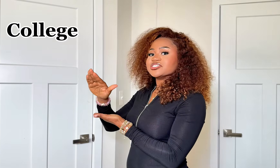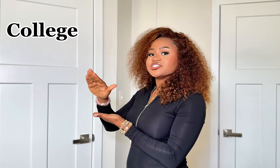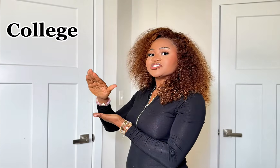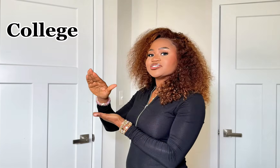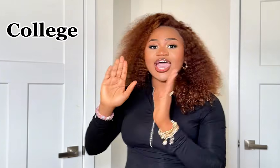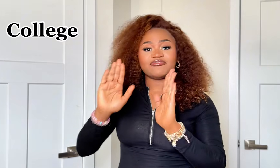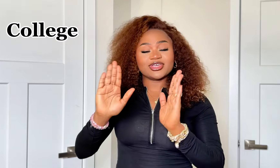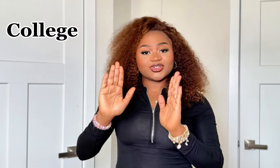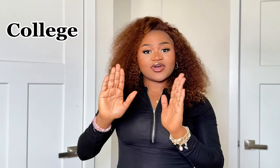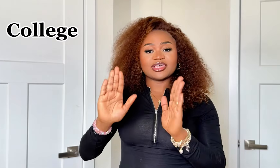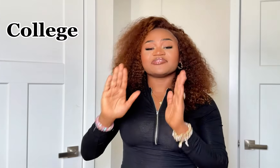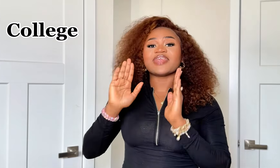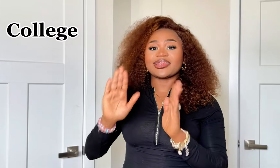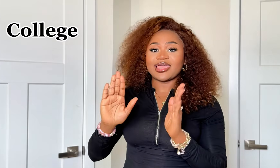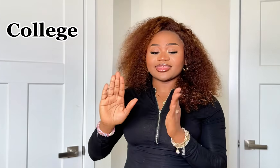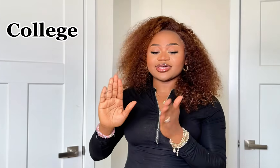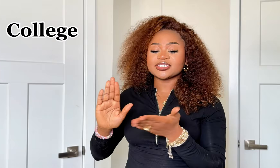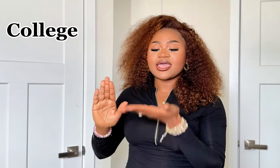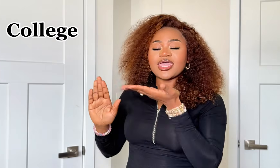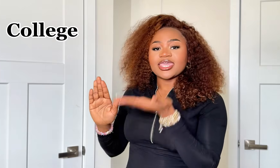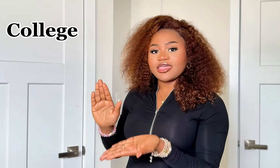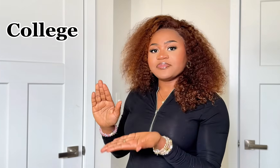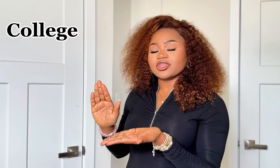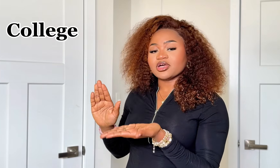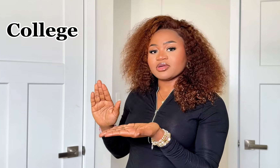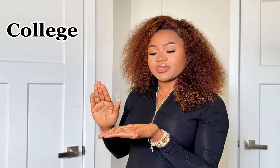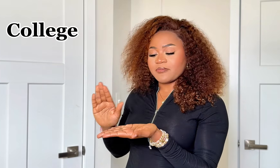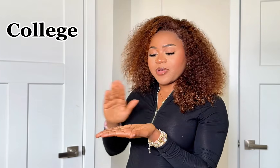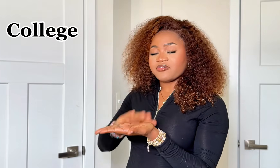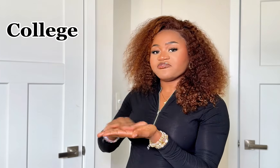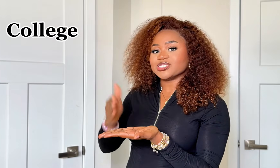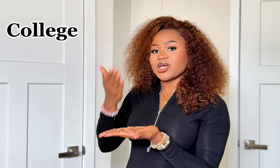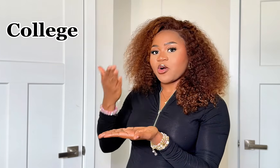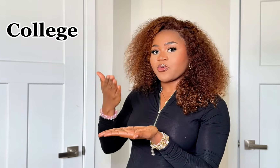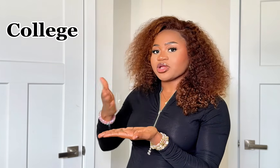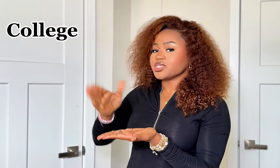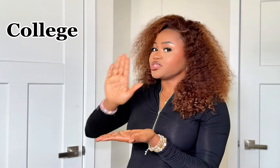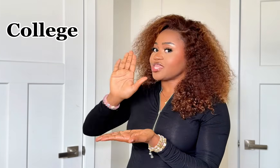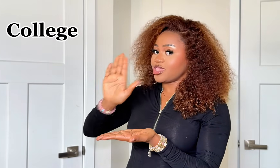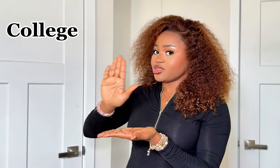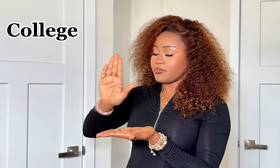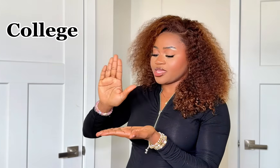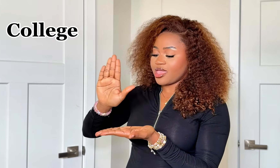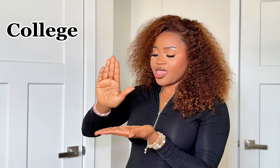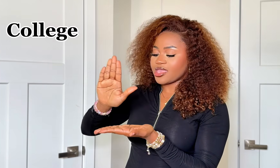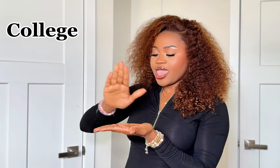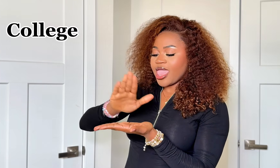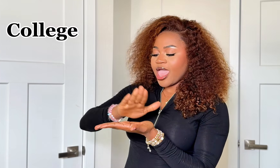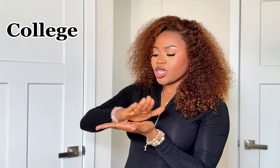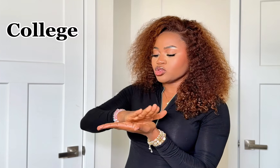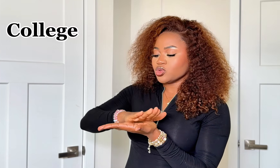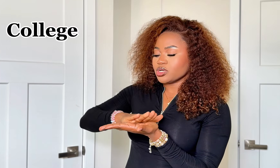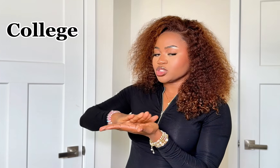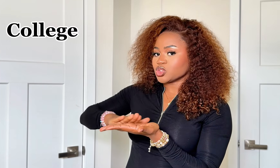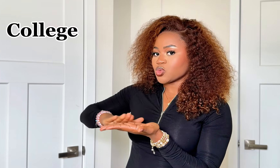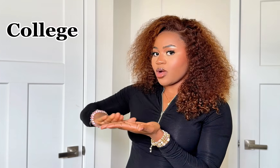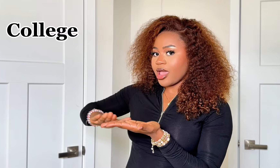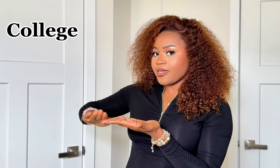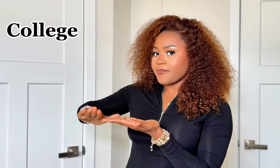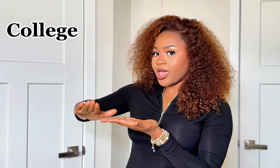College. You have your two hands flat like this. Keep your non-dominant palm facing upward. You take your dominant hand and you do a swipe and you